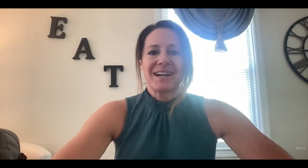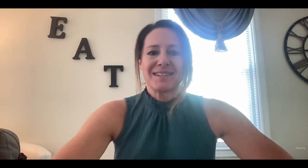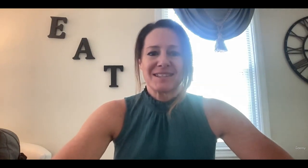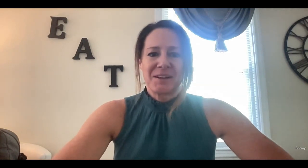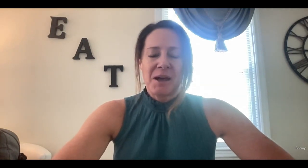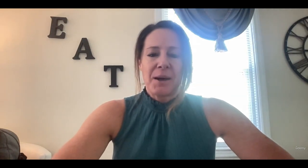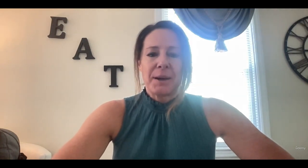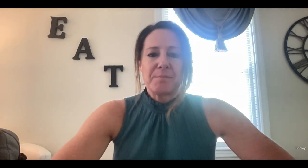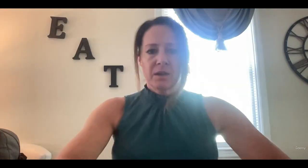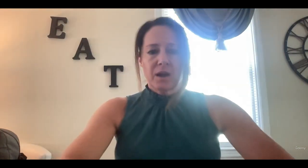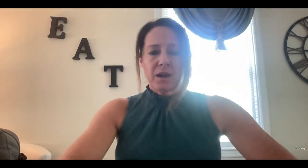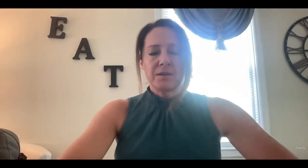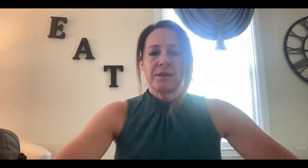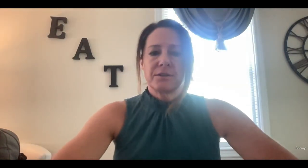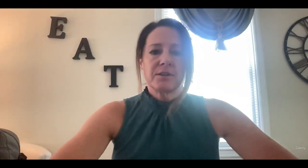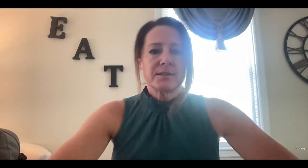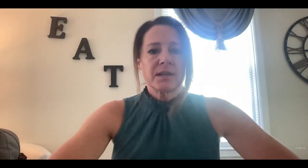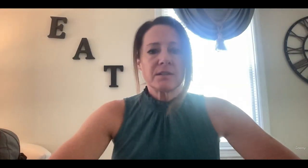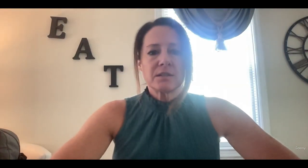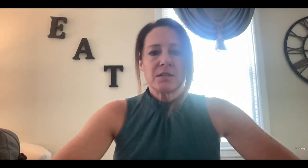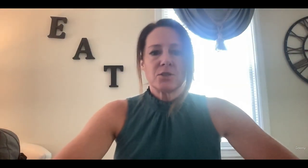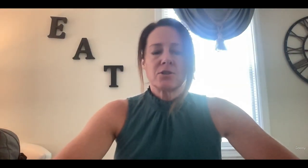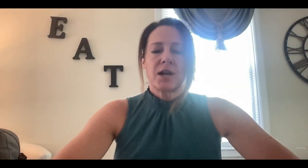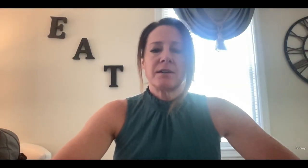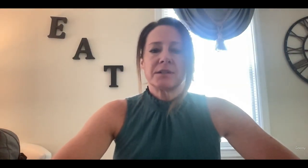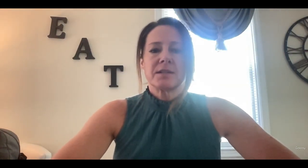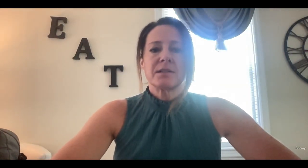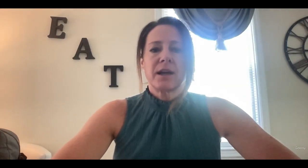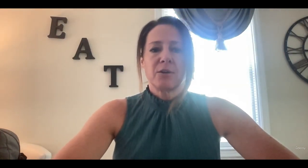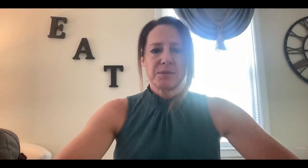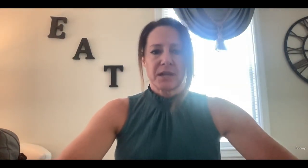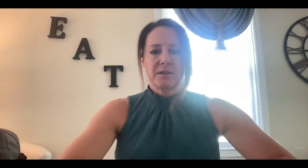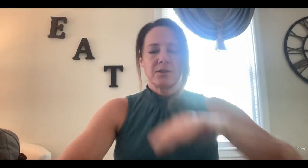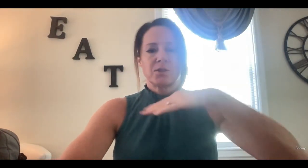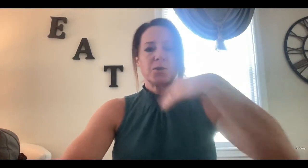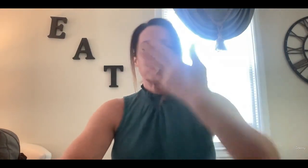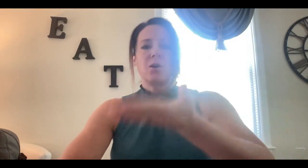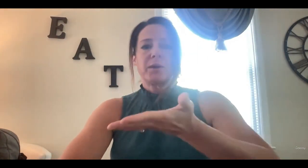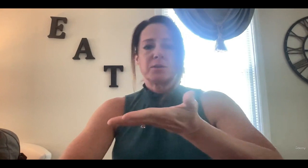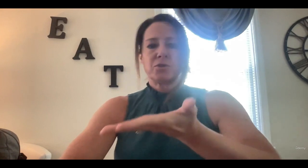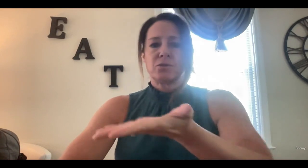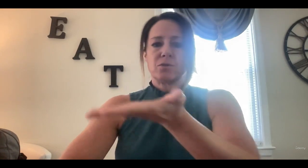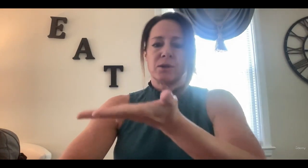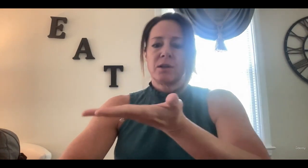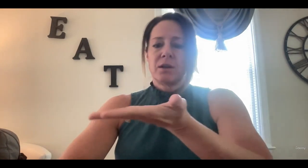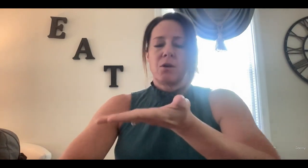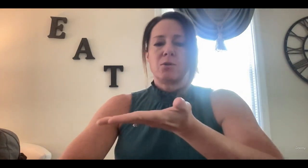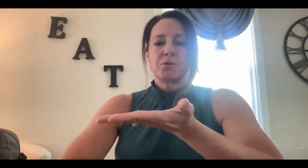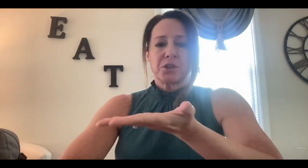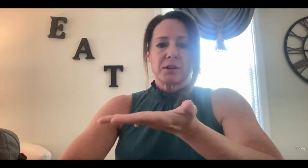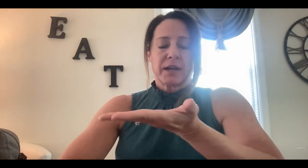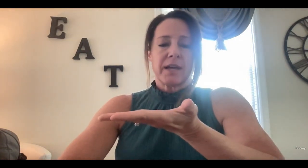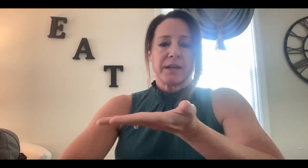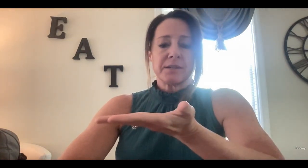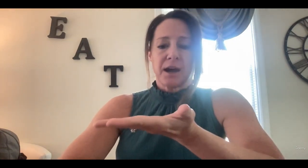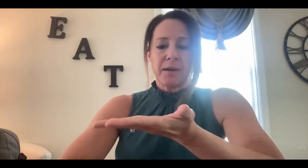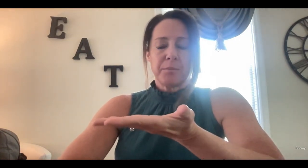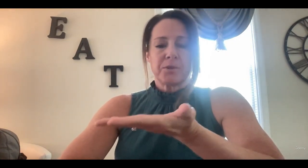signs. Another good sign to teach your child is the help sign. So you're going to hold your hand up with your